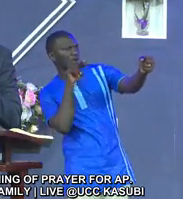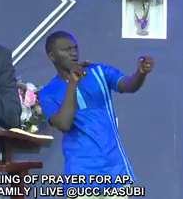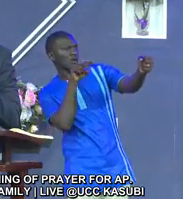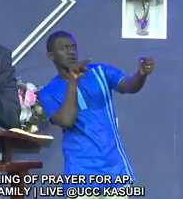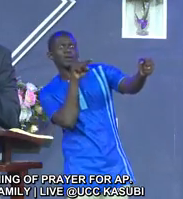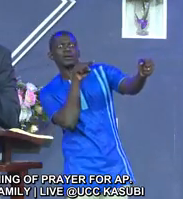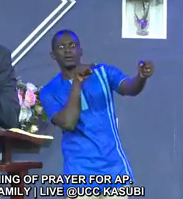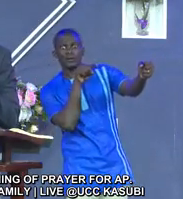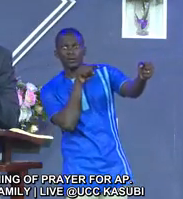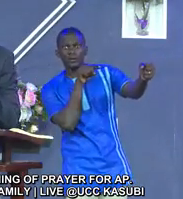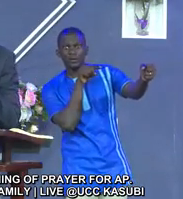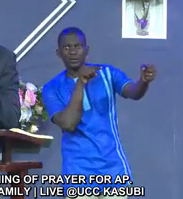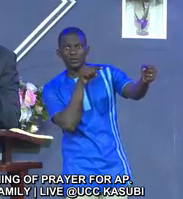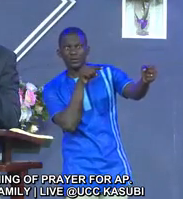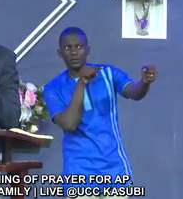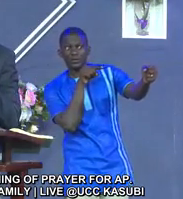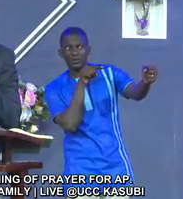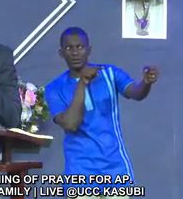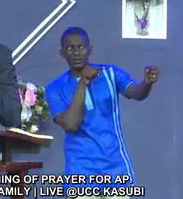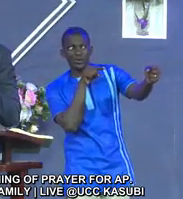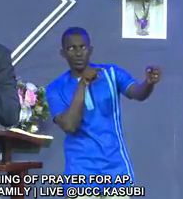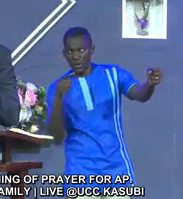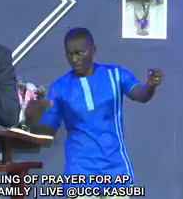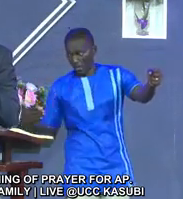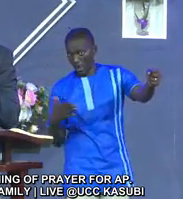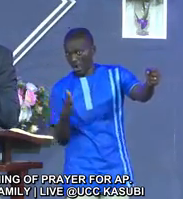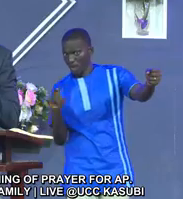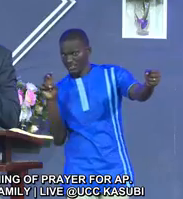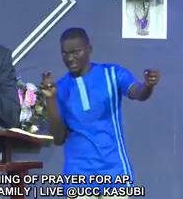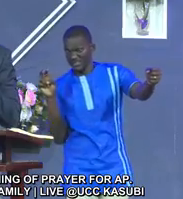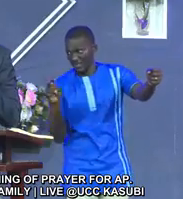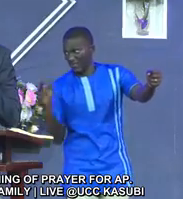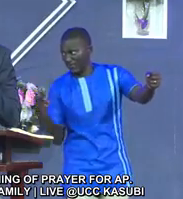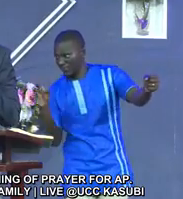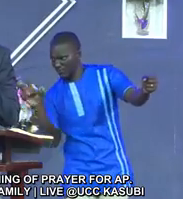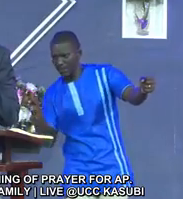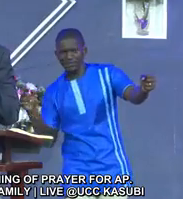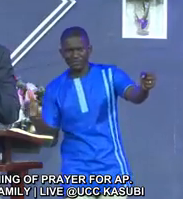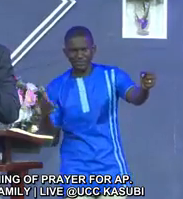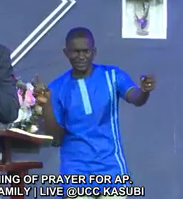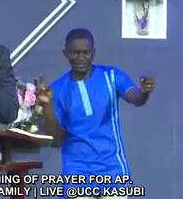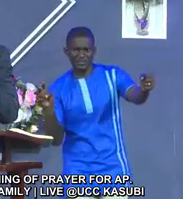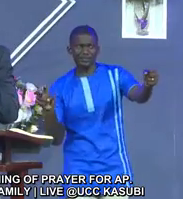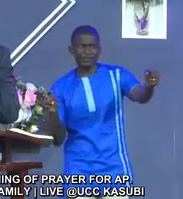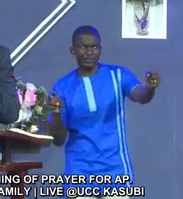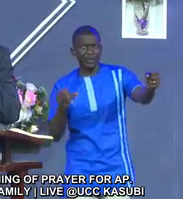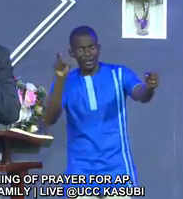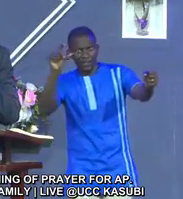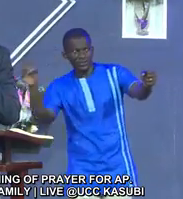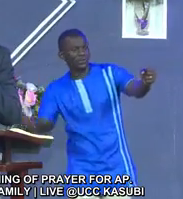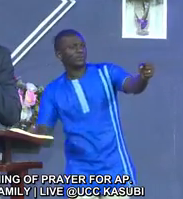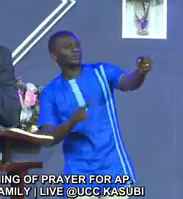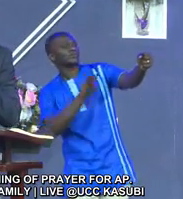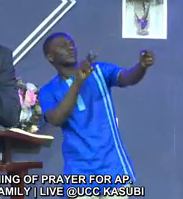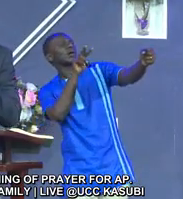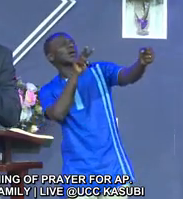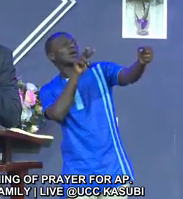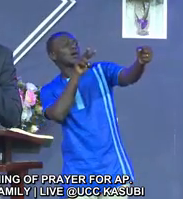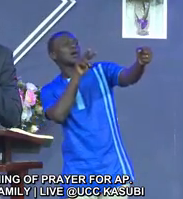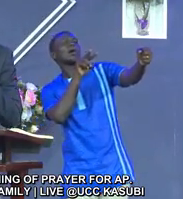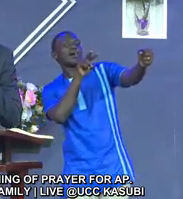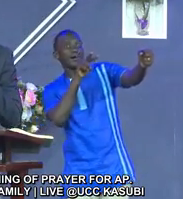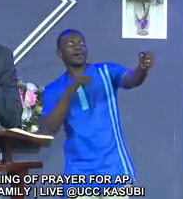snake, ng'omusota n'eguba gwamulumye, even though they were bit by a snake, ng'abeera mulamu, they would